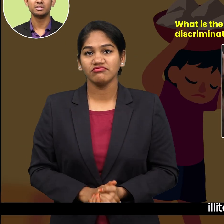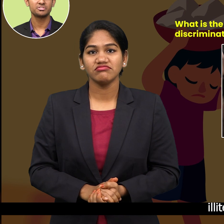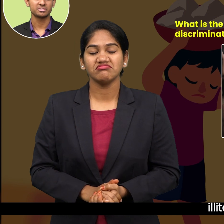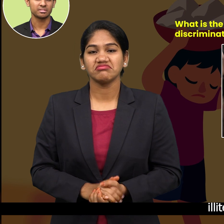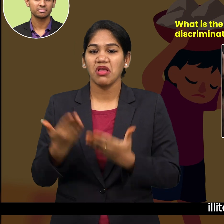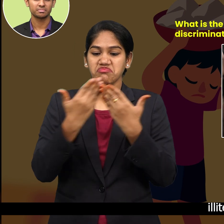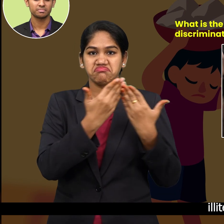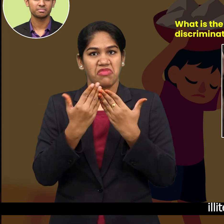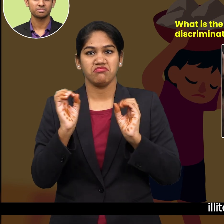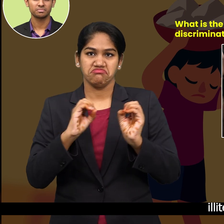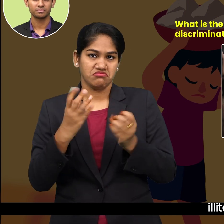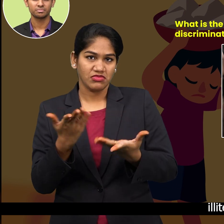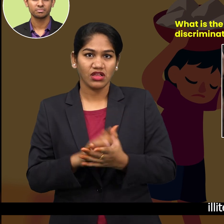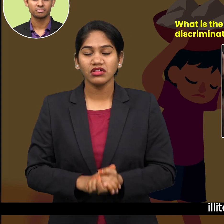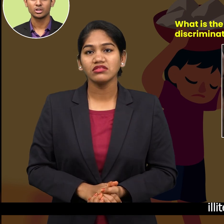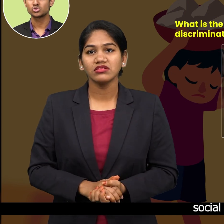illiteracy,